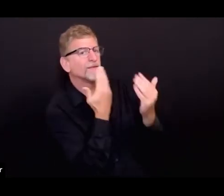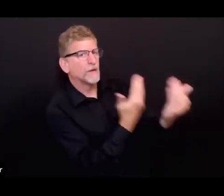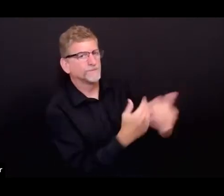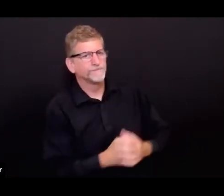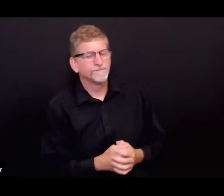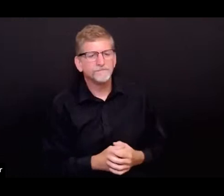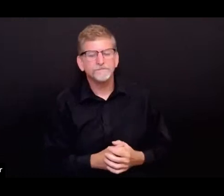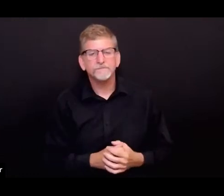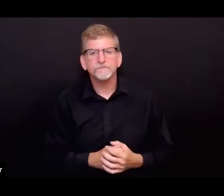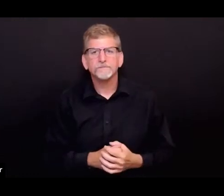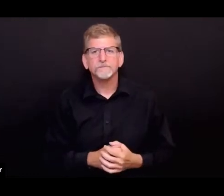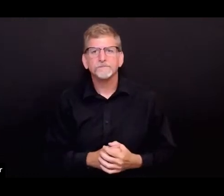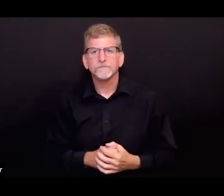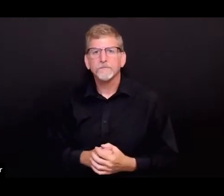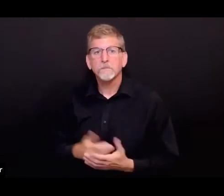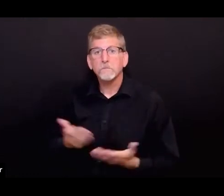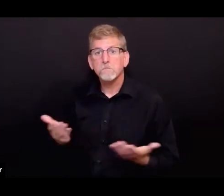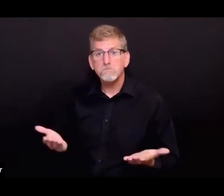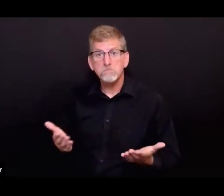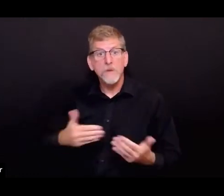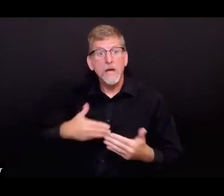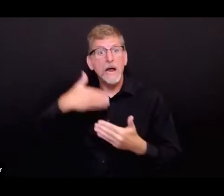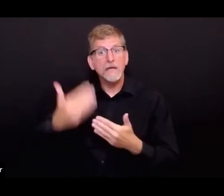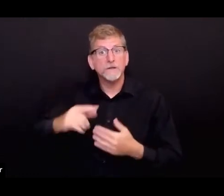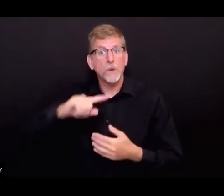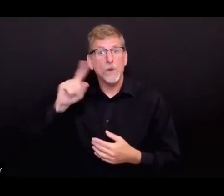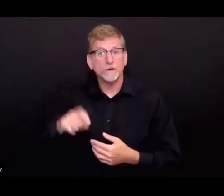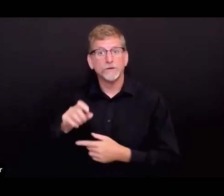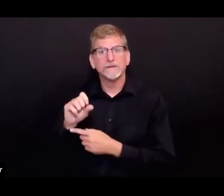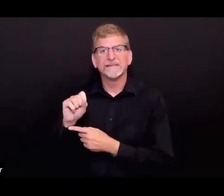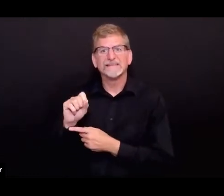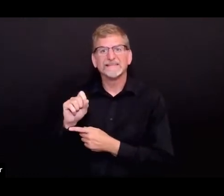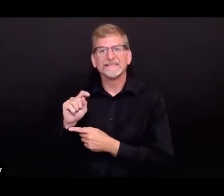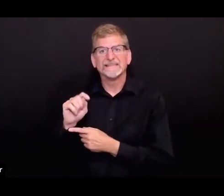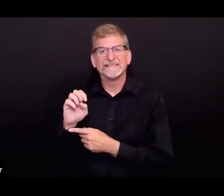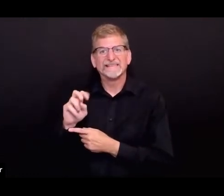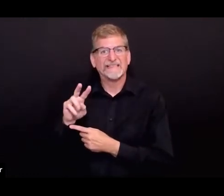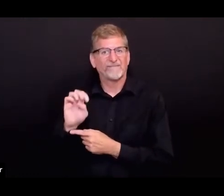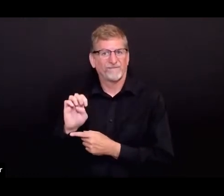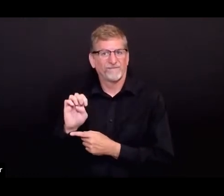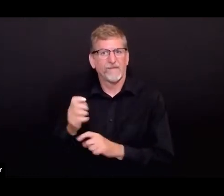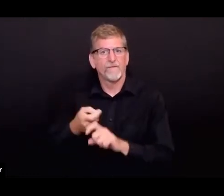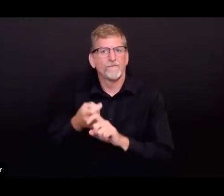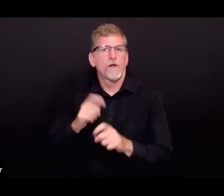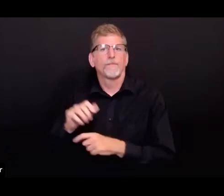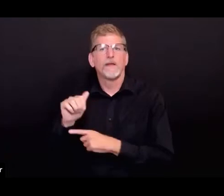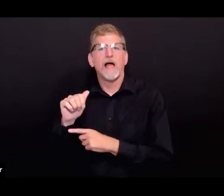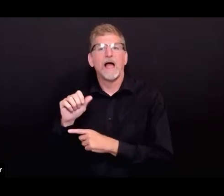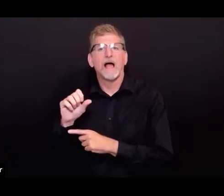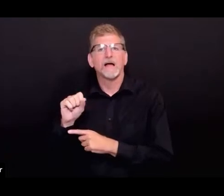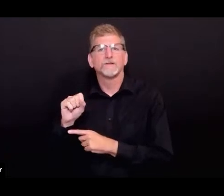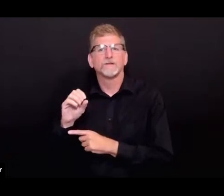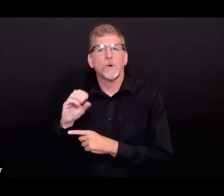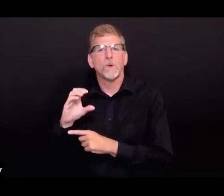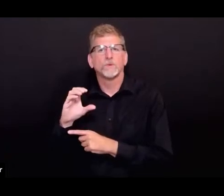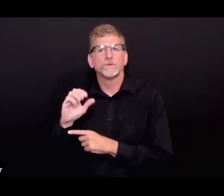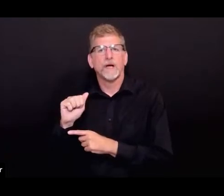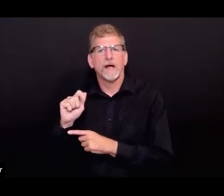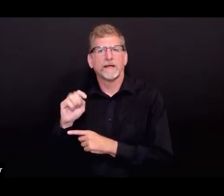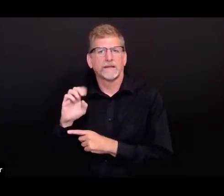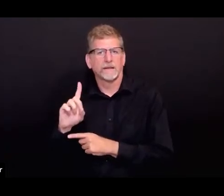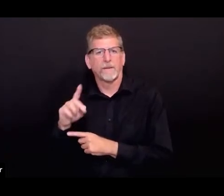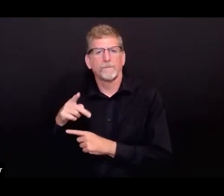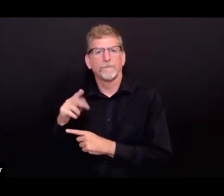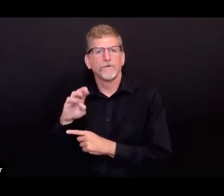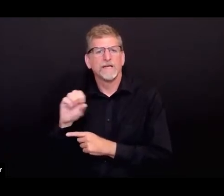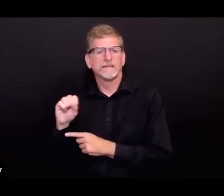Next, we have Steve Karnowski of Associated Press. Your line is now open. Yeah, thank you, Governor and Commissioner, for taking my